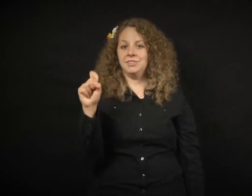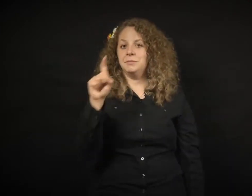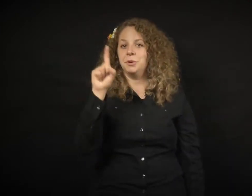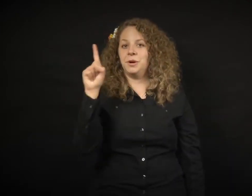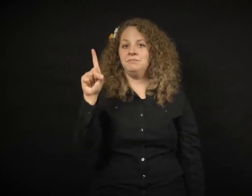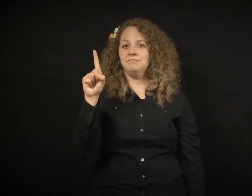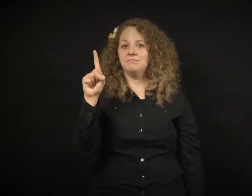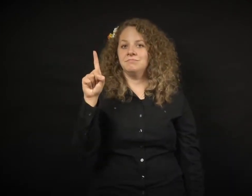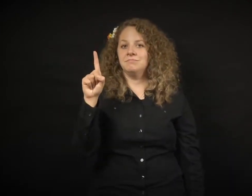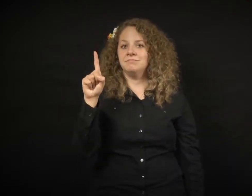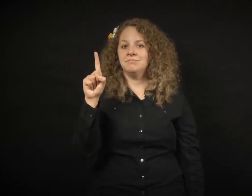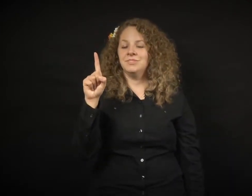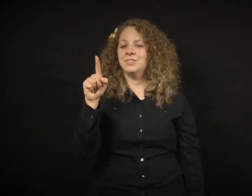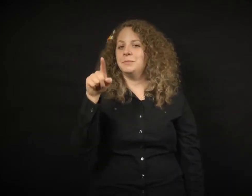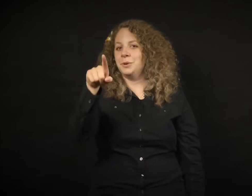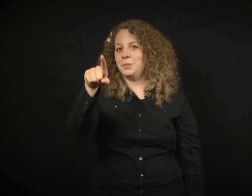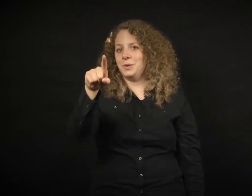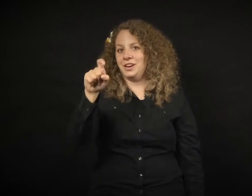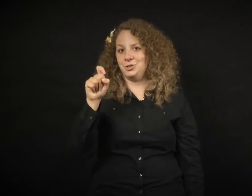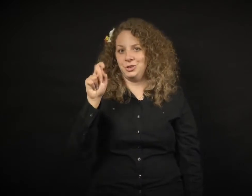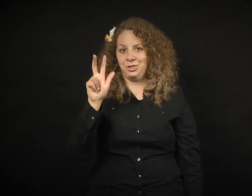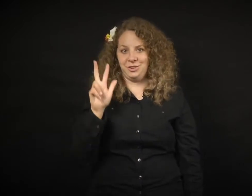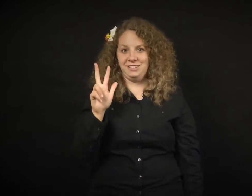number 1, number 103,